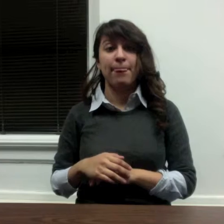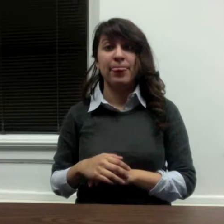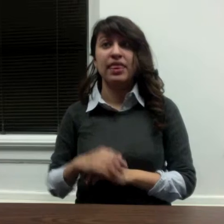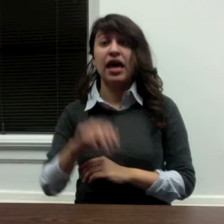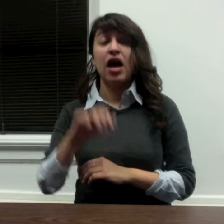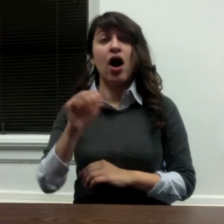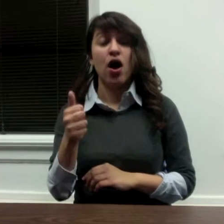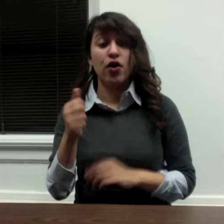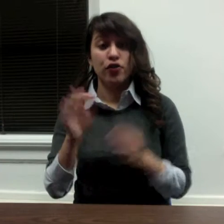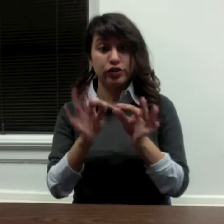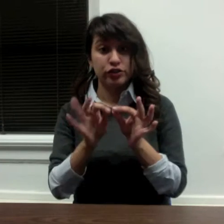is Esteban.